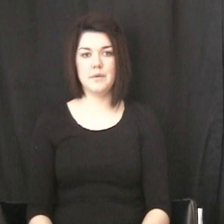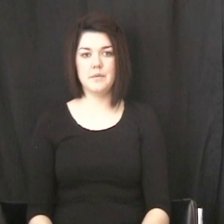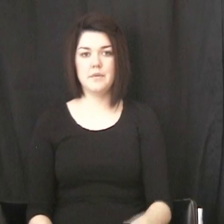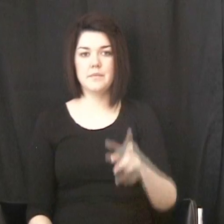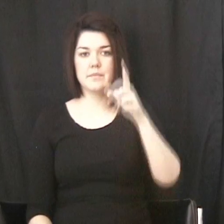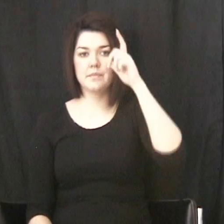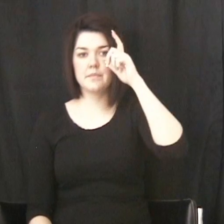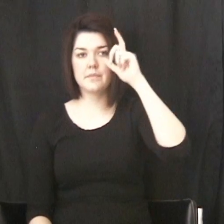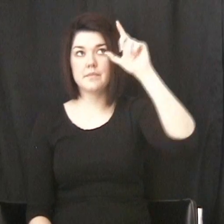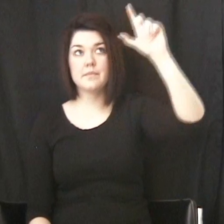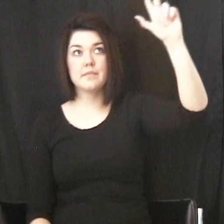moon,